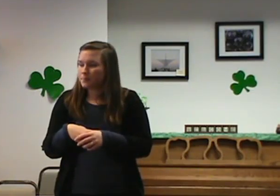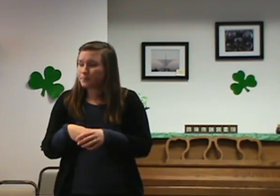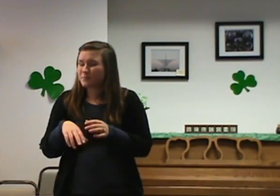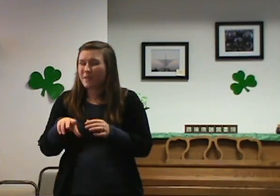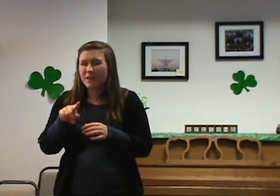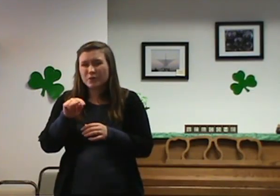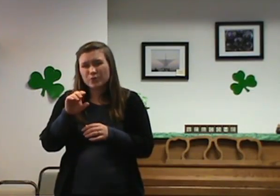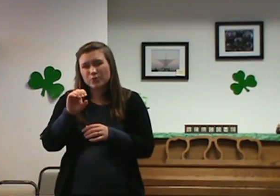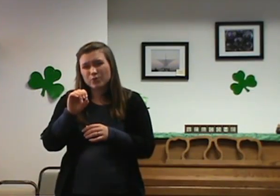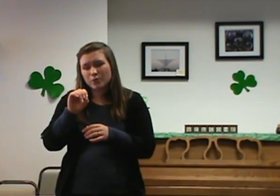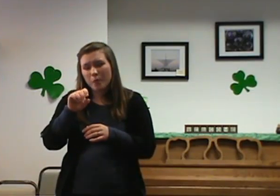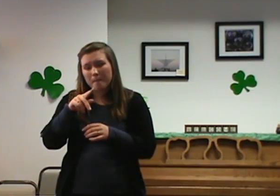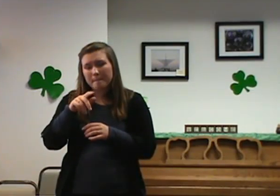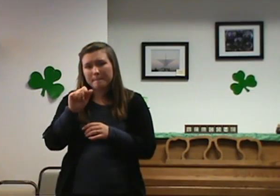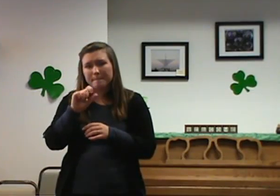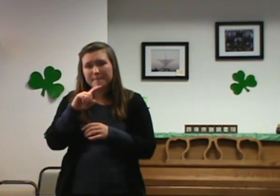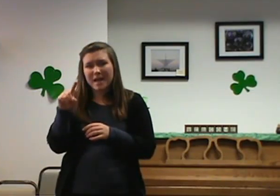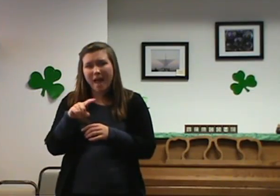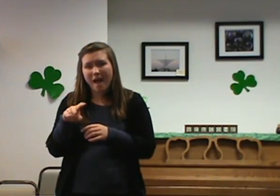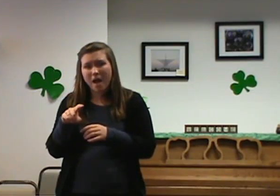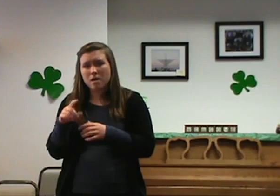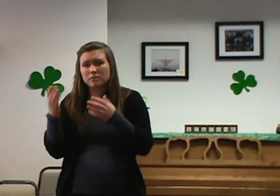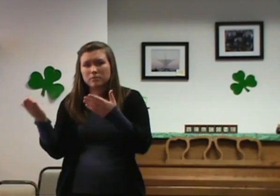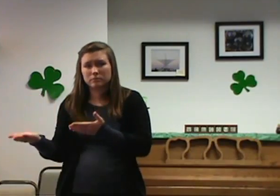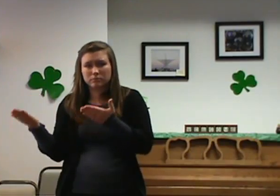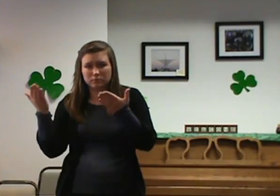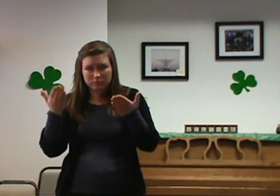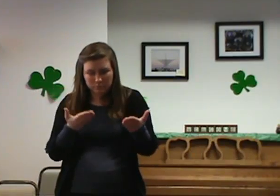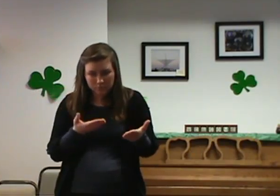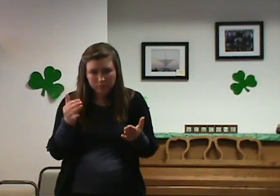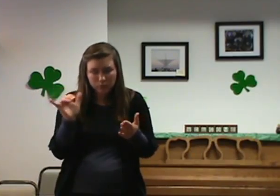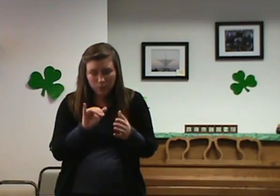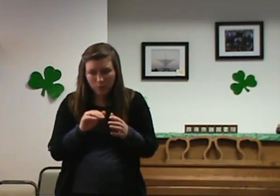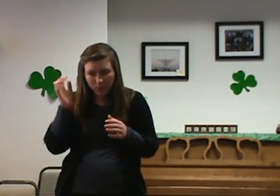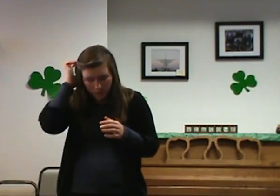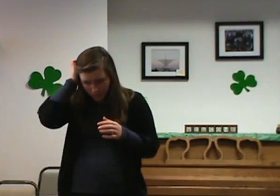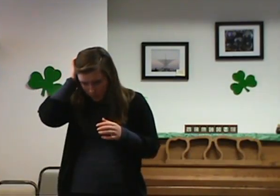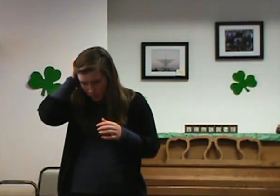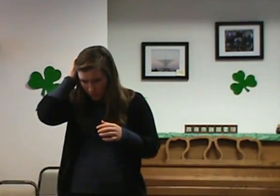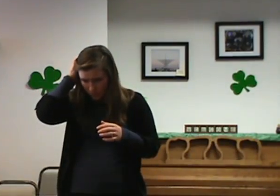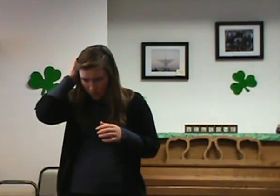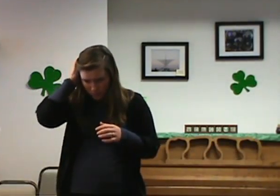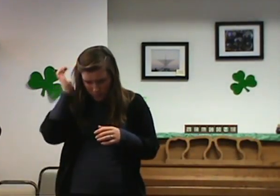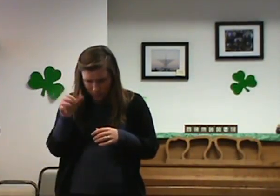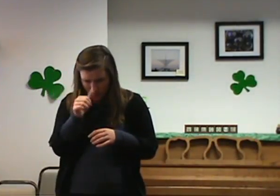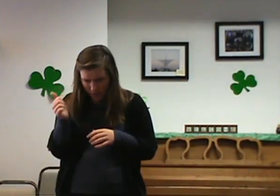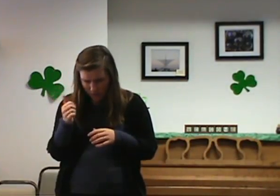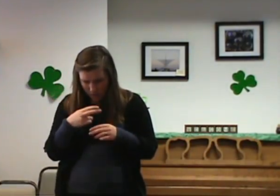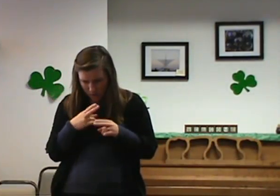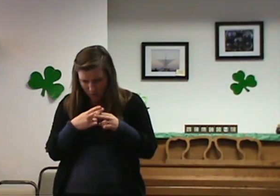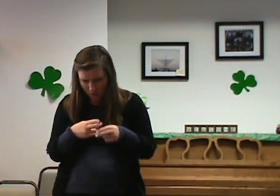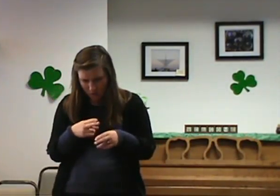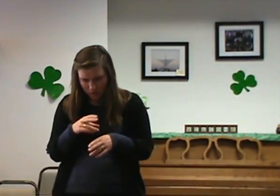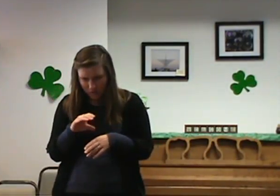take a Topaz, and then there's another one in here that is called the Onyx. And the